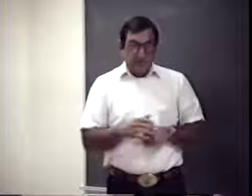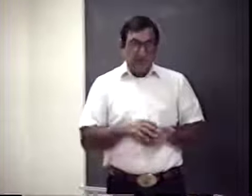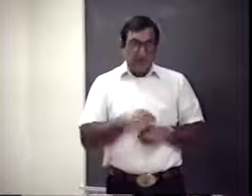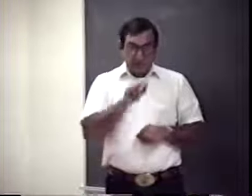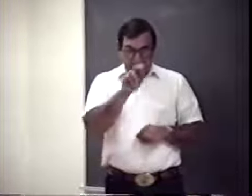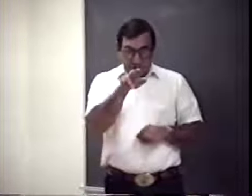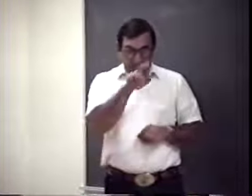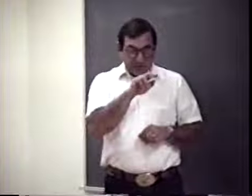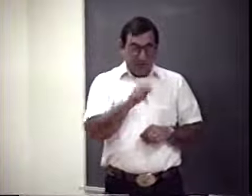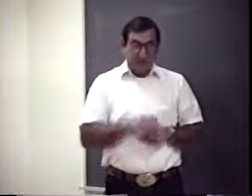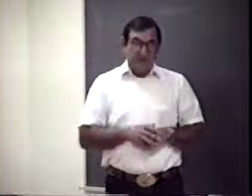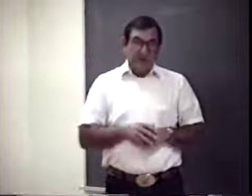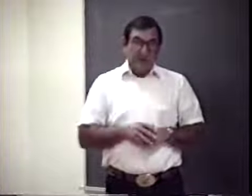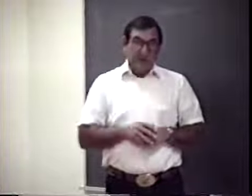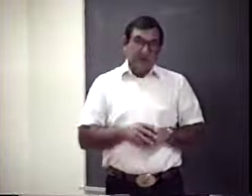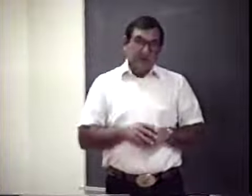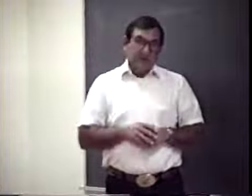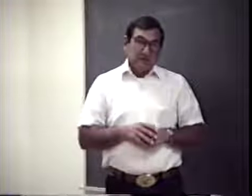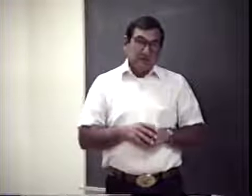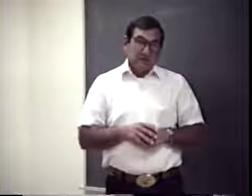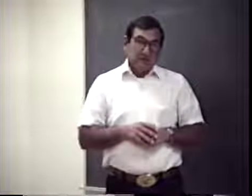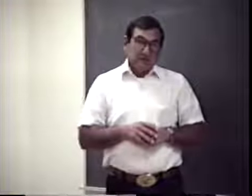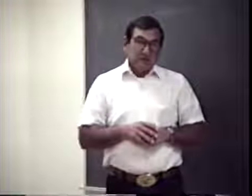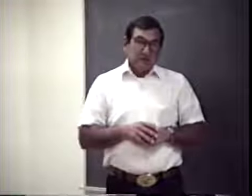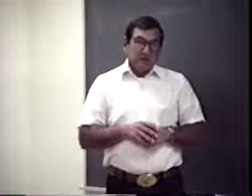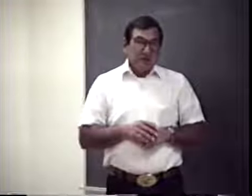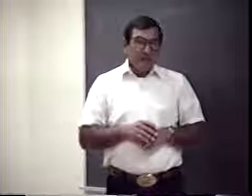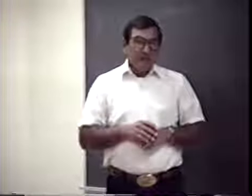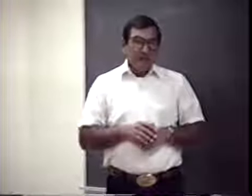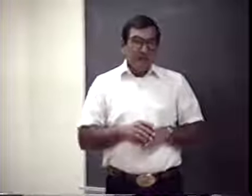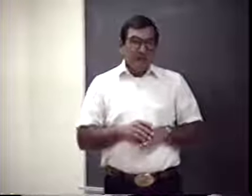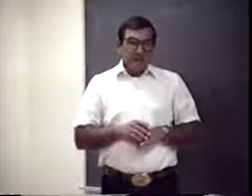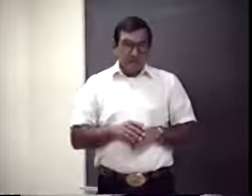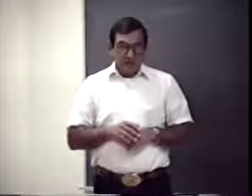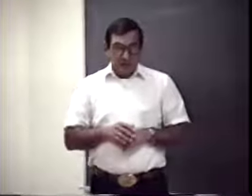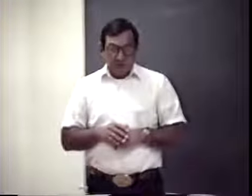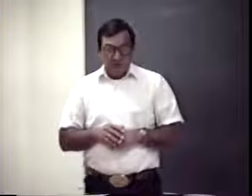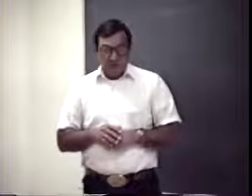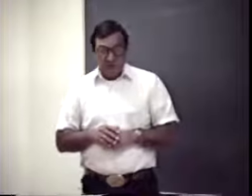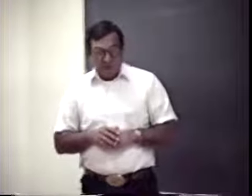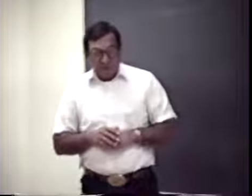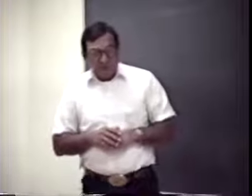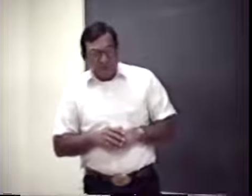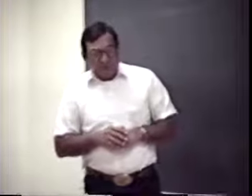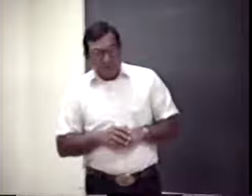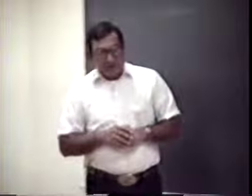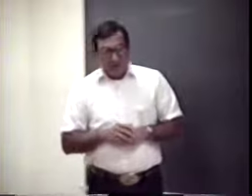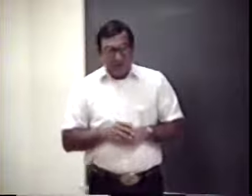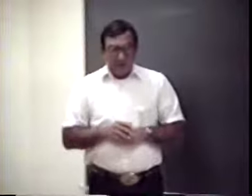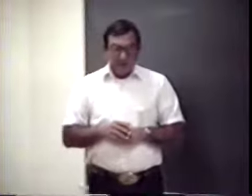want them to watch and learn the same way. So I think that's the greatest achievement is being able